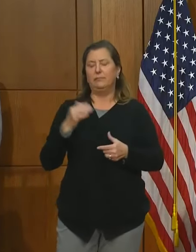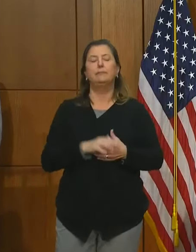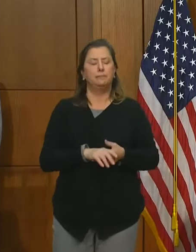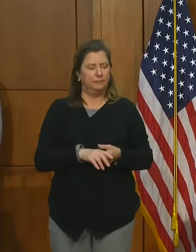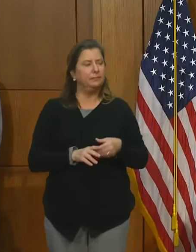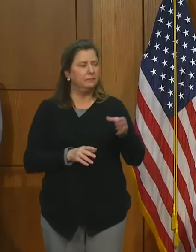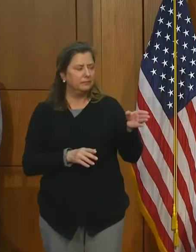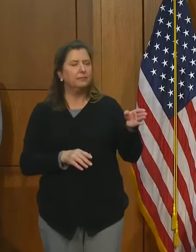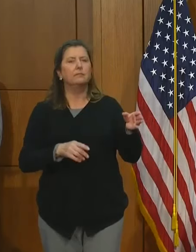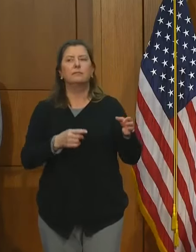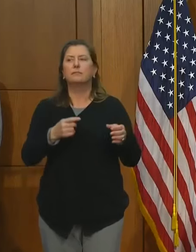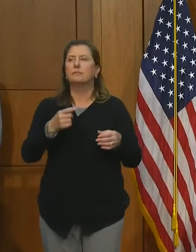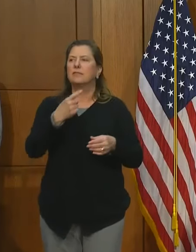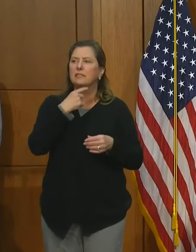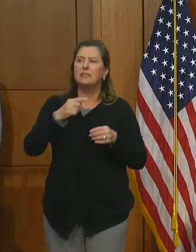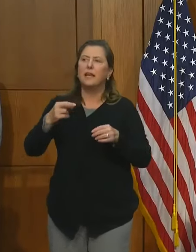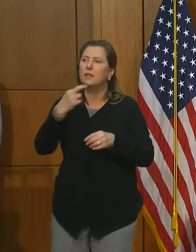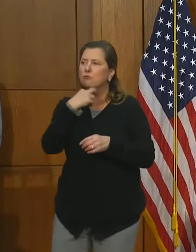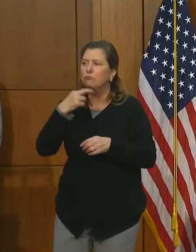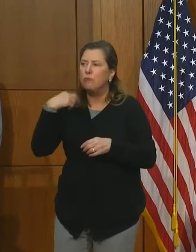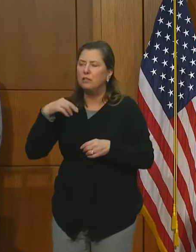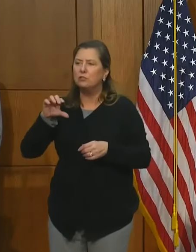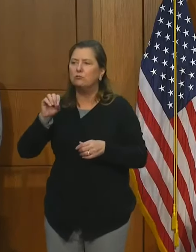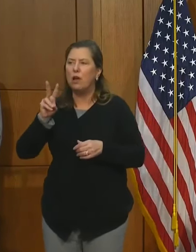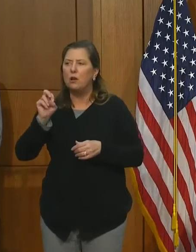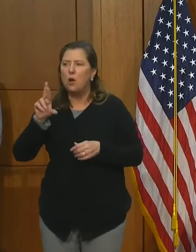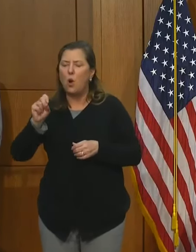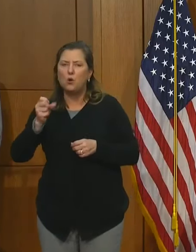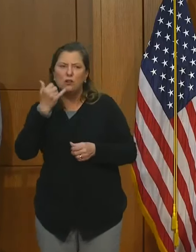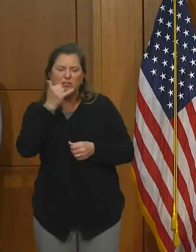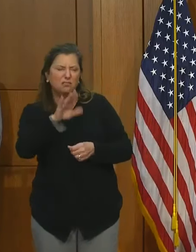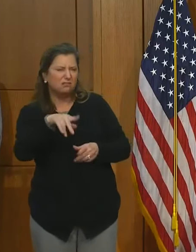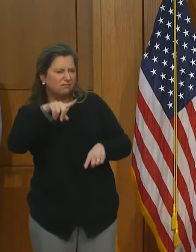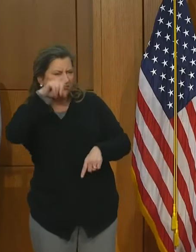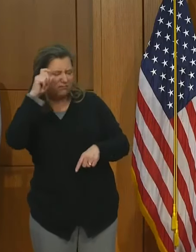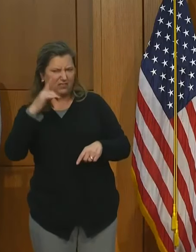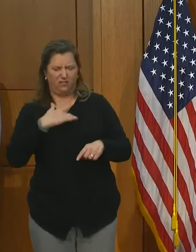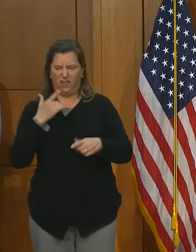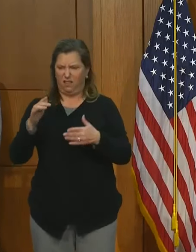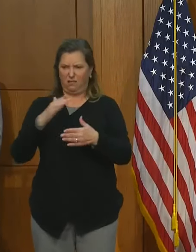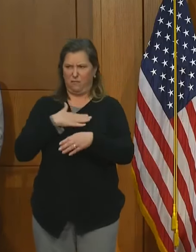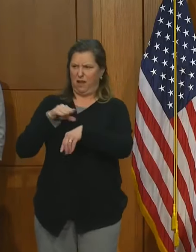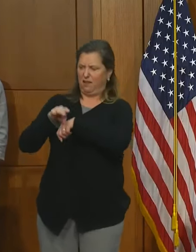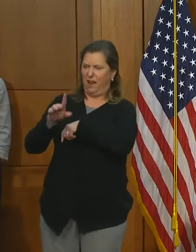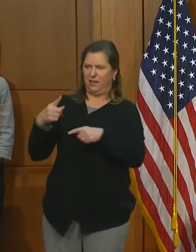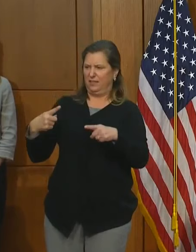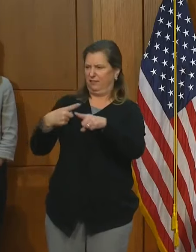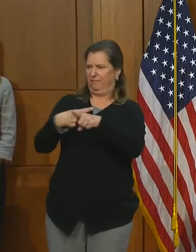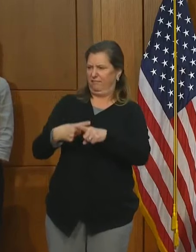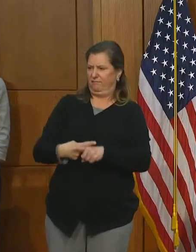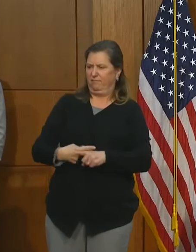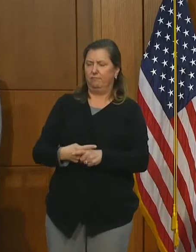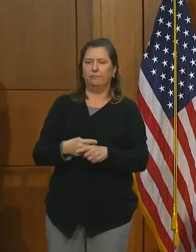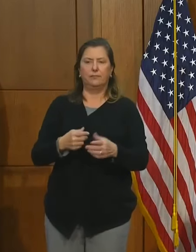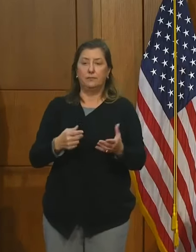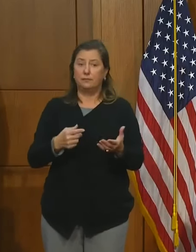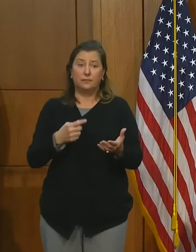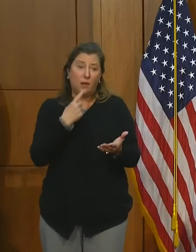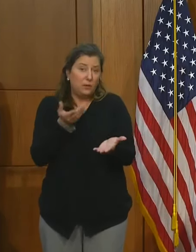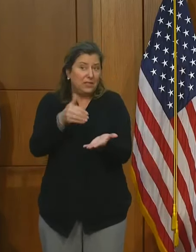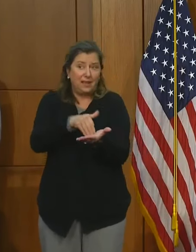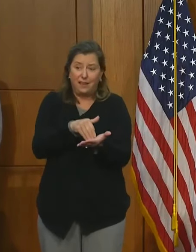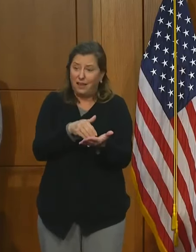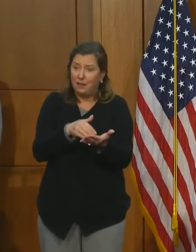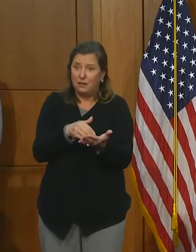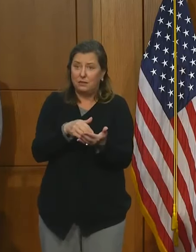Jackie said that she's heard from some restaurant owners that think that the guidelines are inconsistent. And I would just repeat, Jackie, that